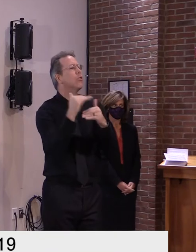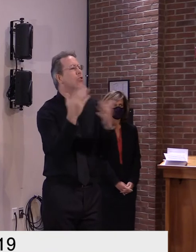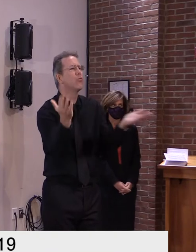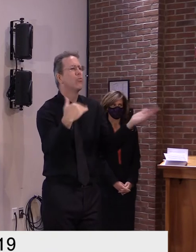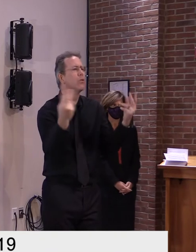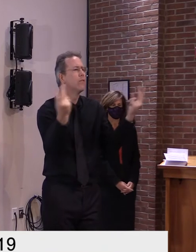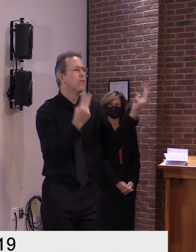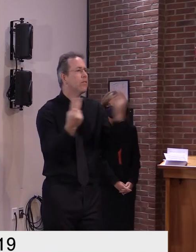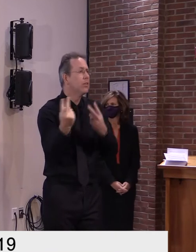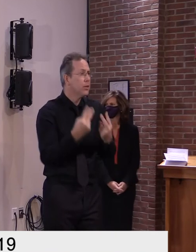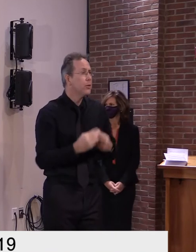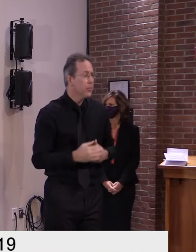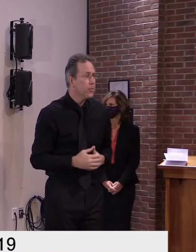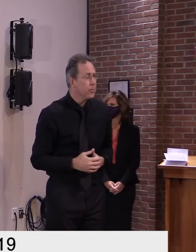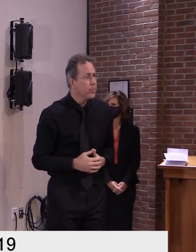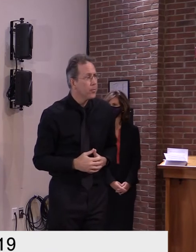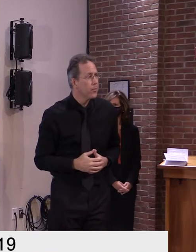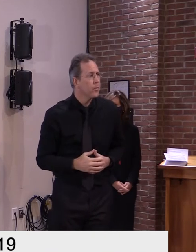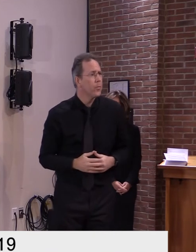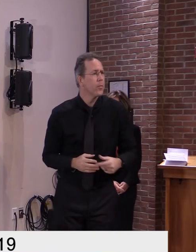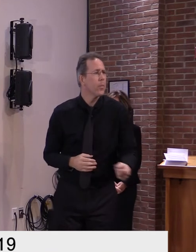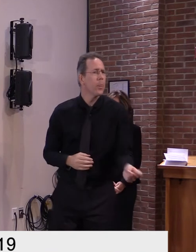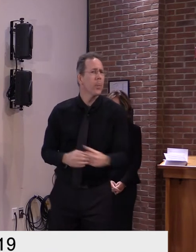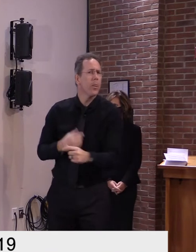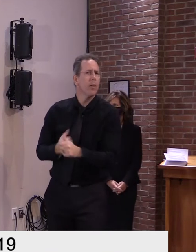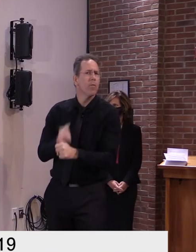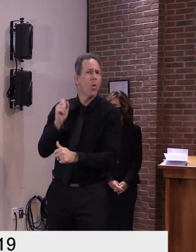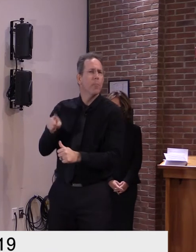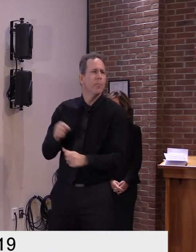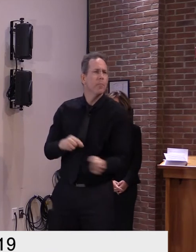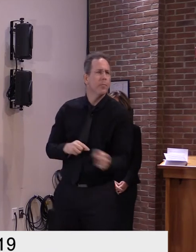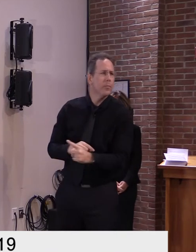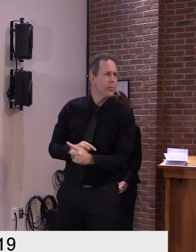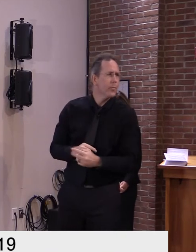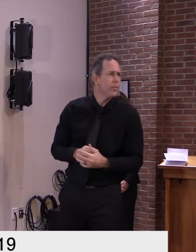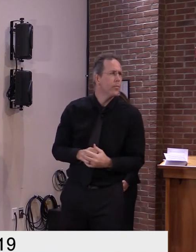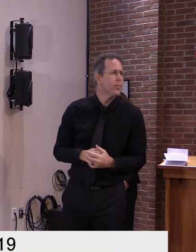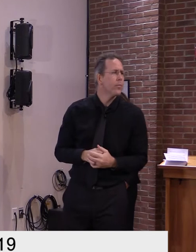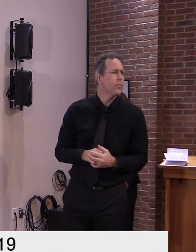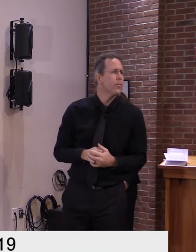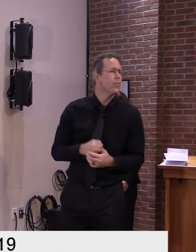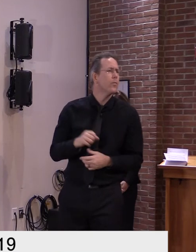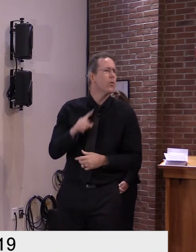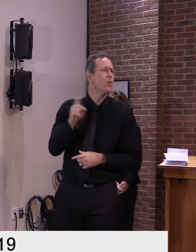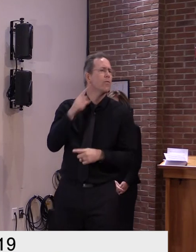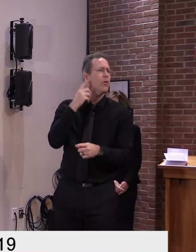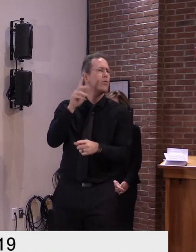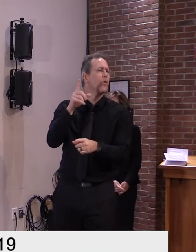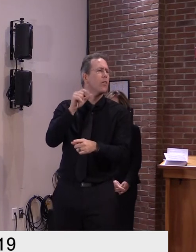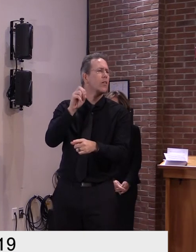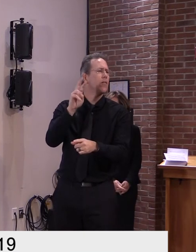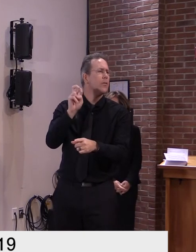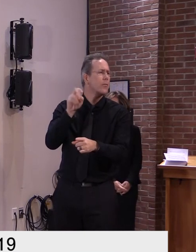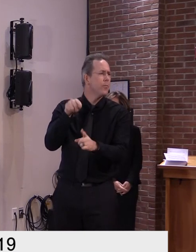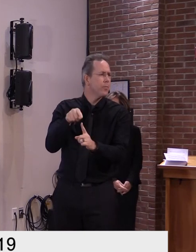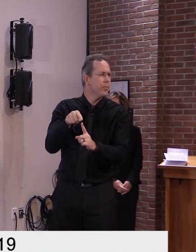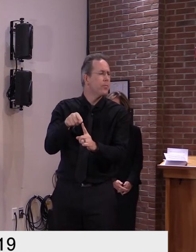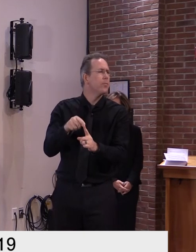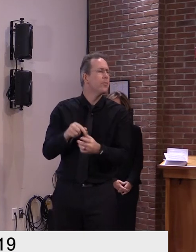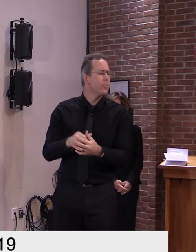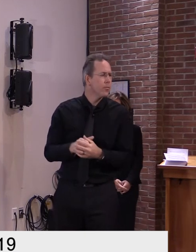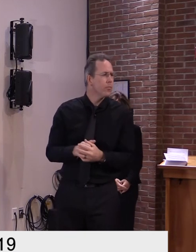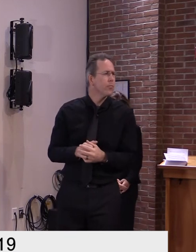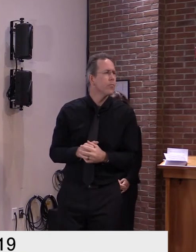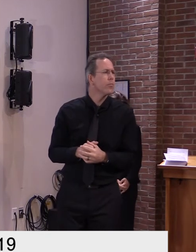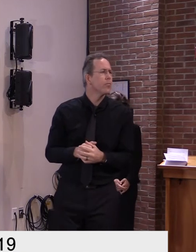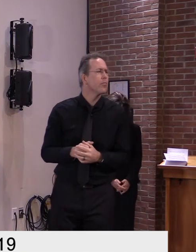I know that Dr. Levine has said that it could take 2, 3, even 5 months for the vaccine to have an impact in terms of infection